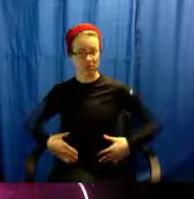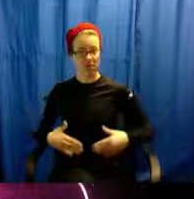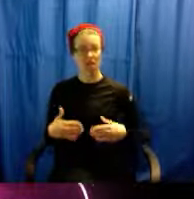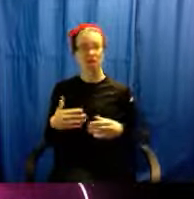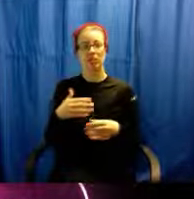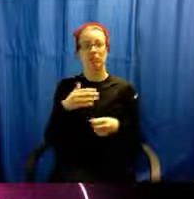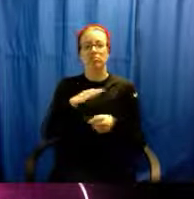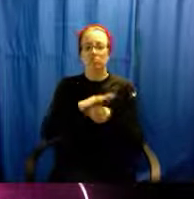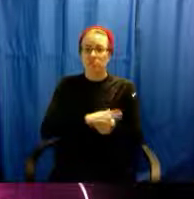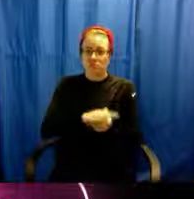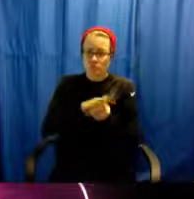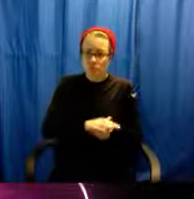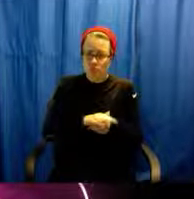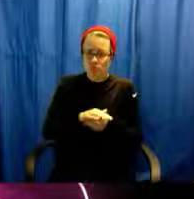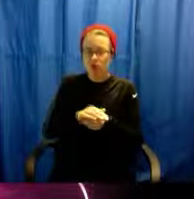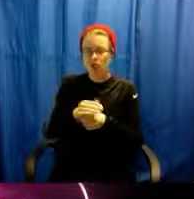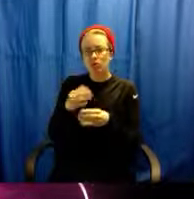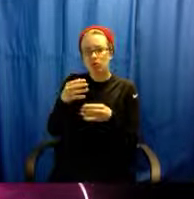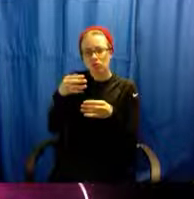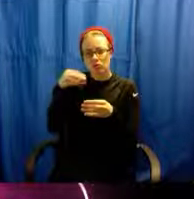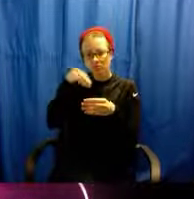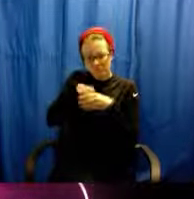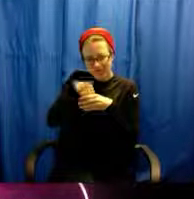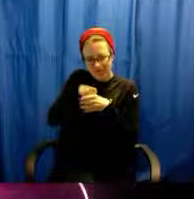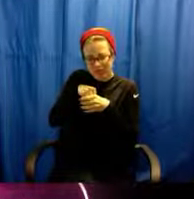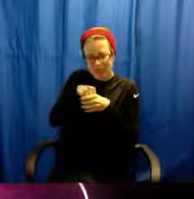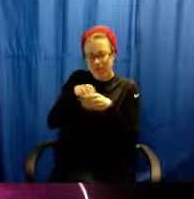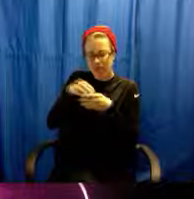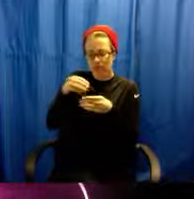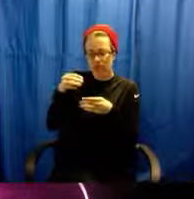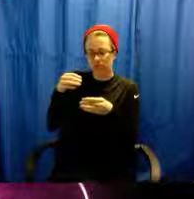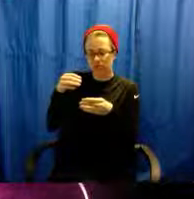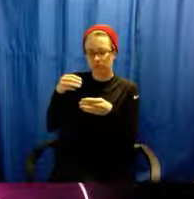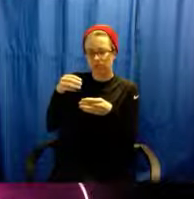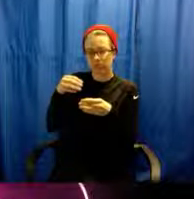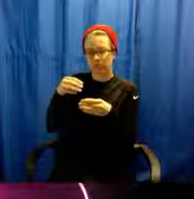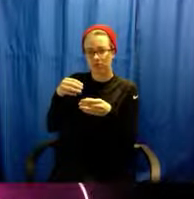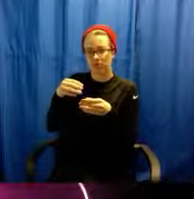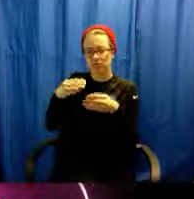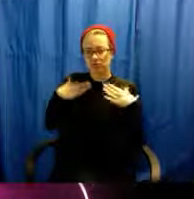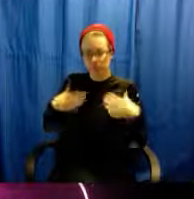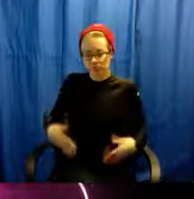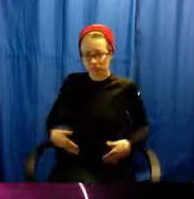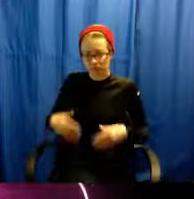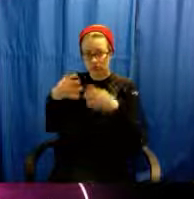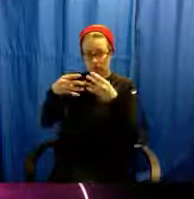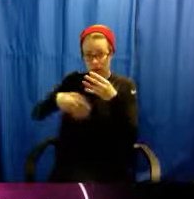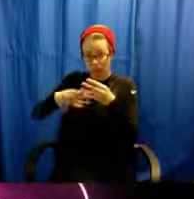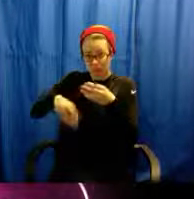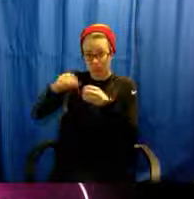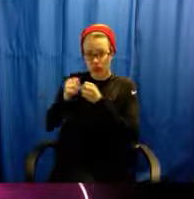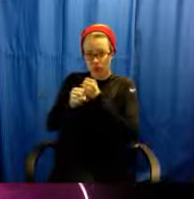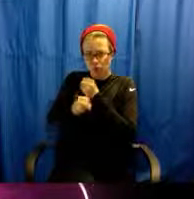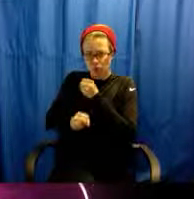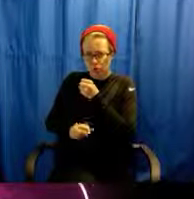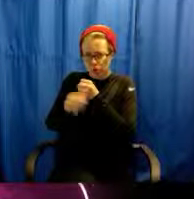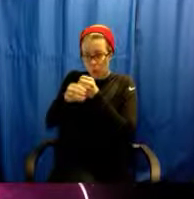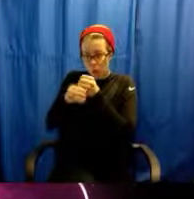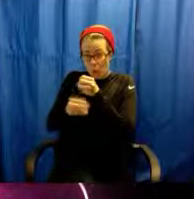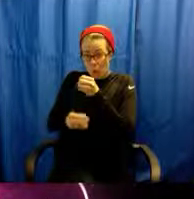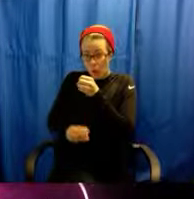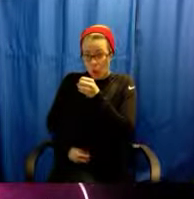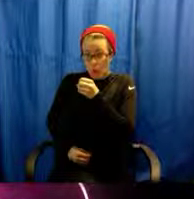The pressure with which the blood flows in the blood vessels is called the blood pressure, usually called BP.